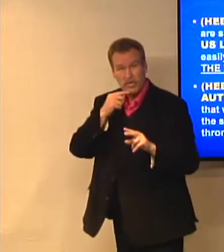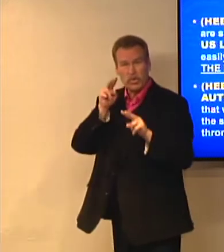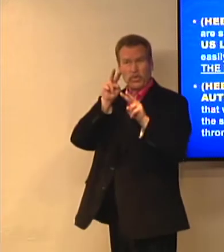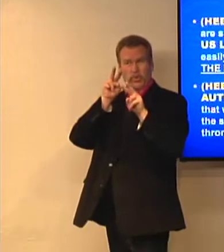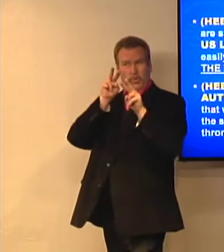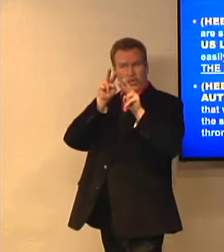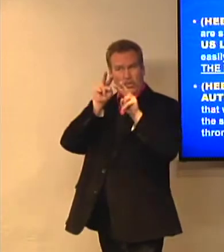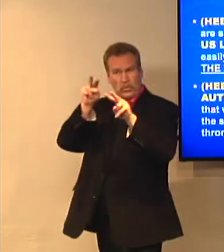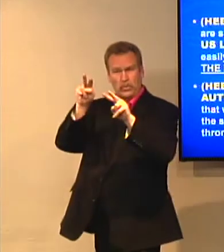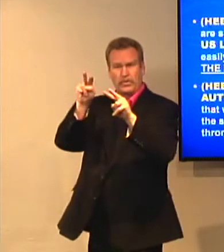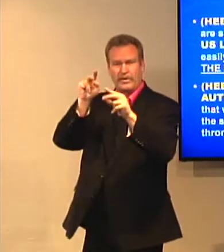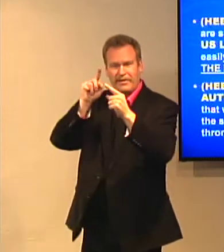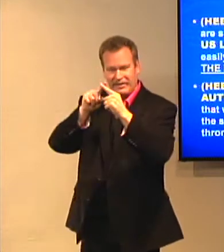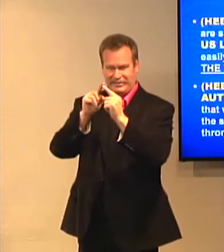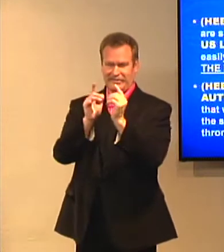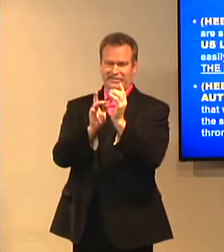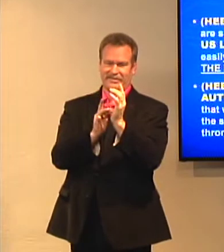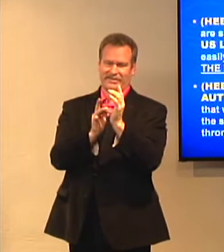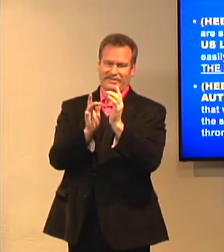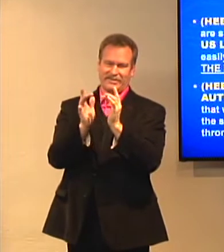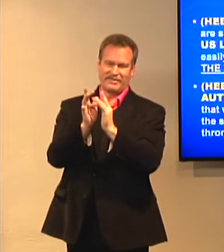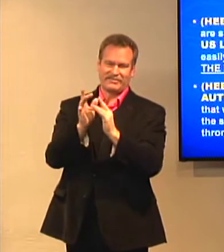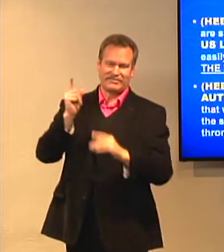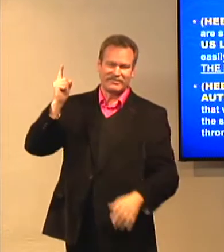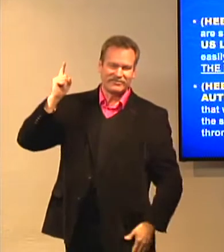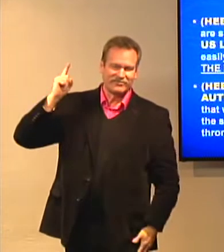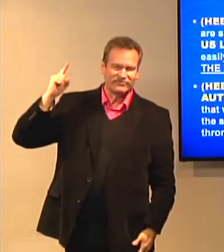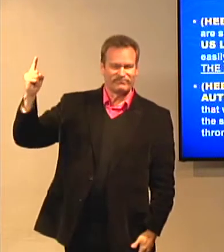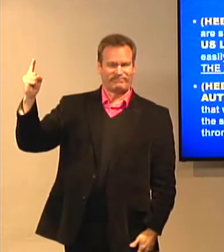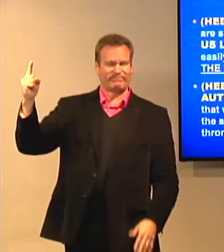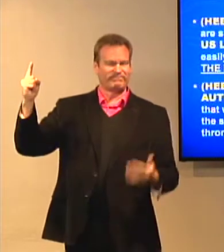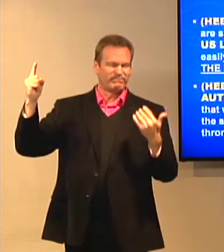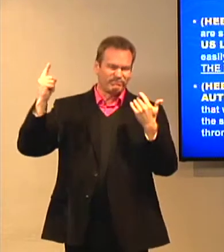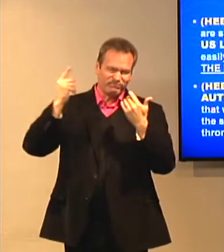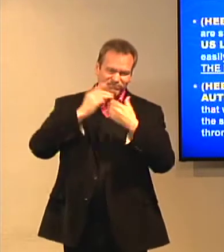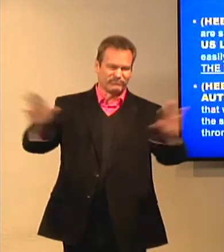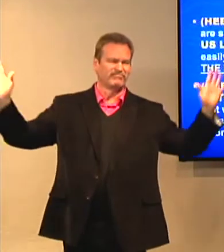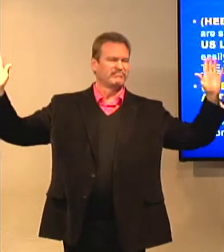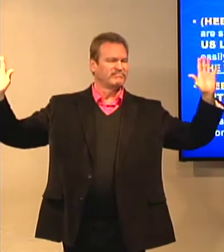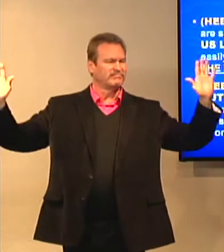So it says that he is the author and the finisher of our faith. We're to look to Jesus.